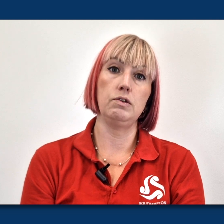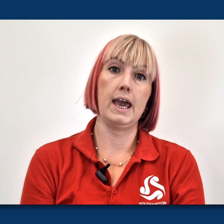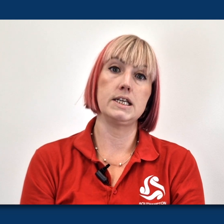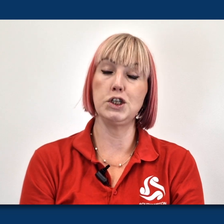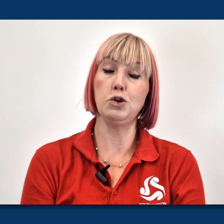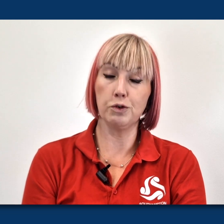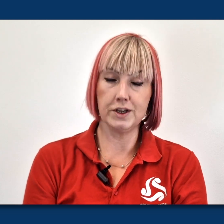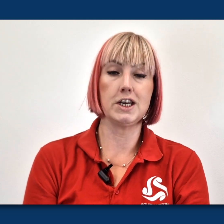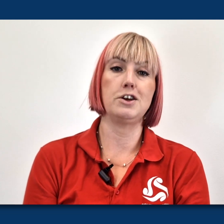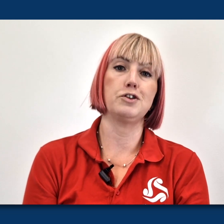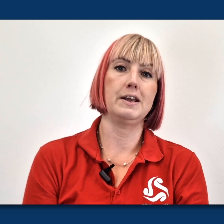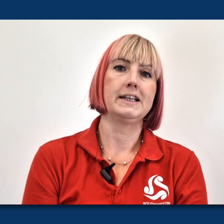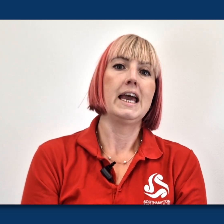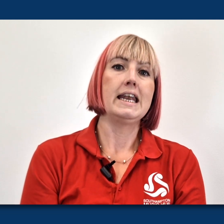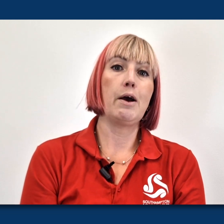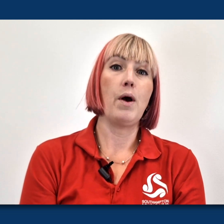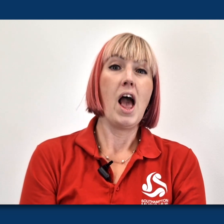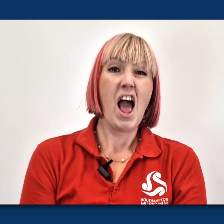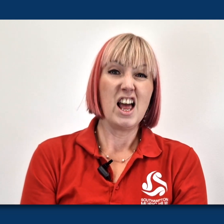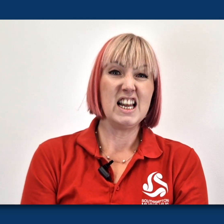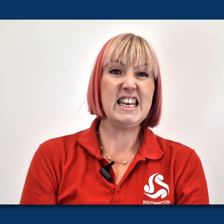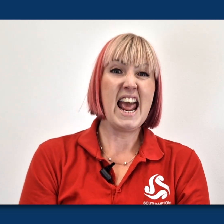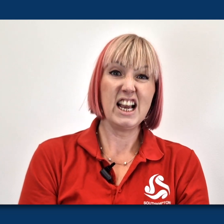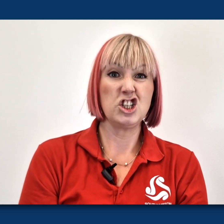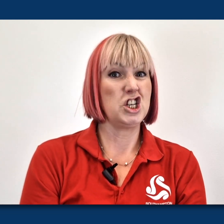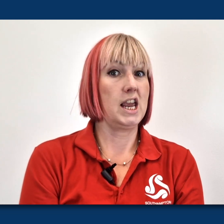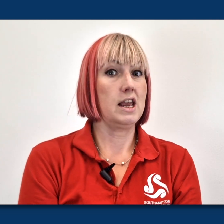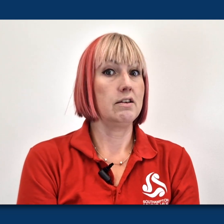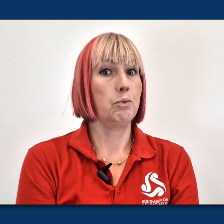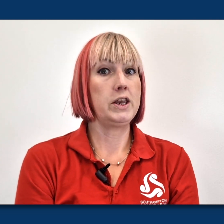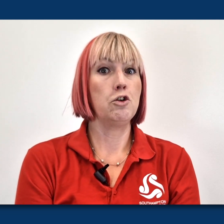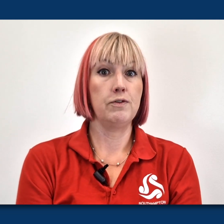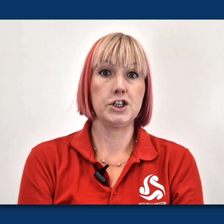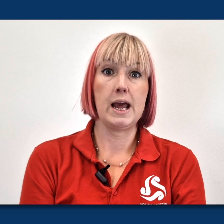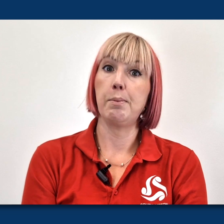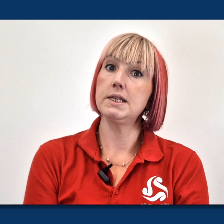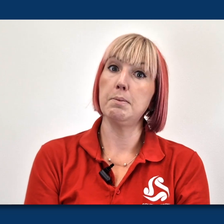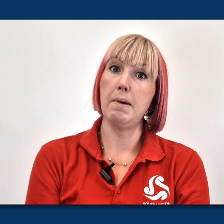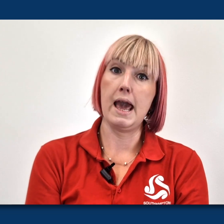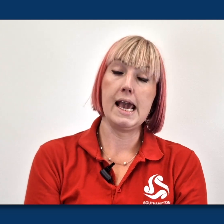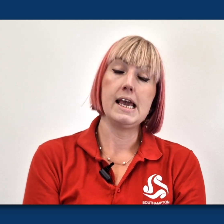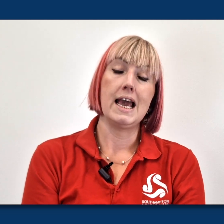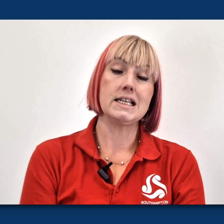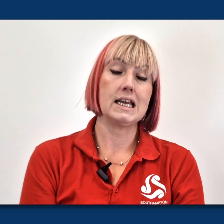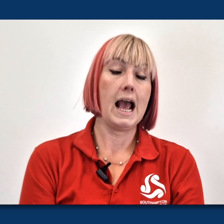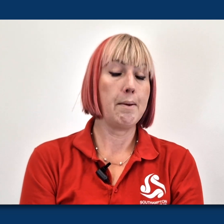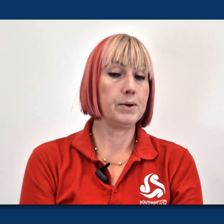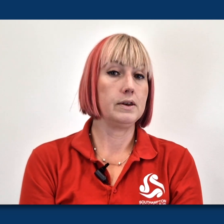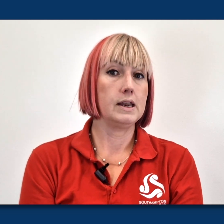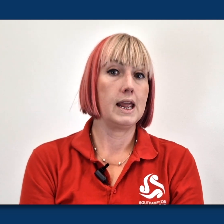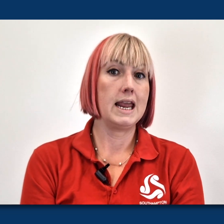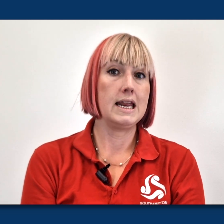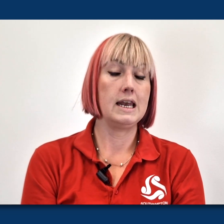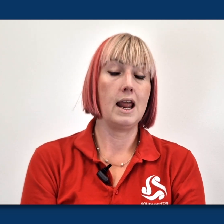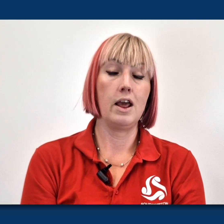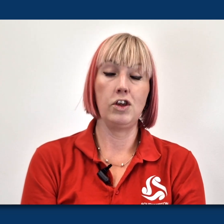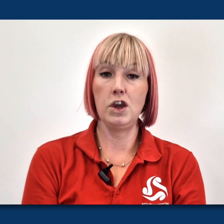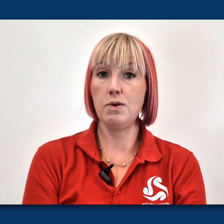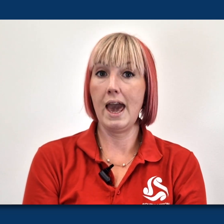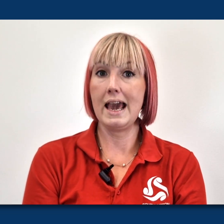UK's Eurovision entry. Now, next year, when Eurovision happens in May, it's going to happen in the UK